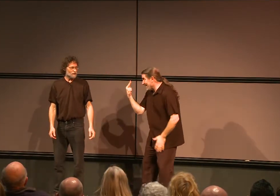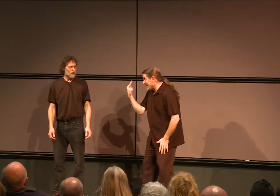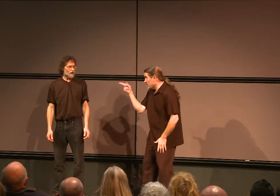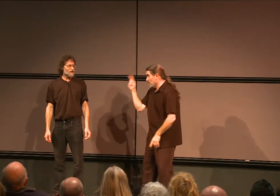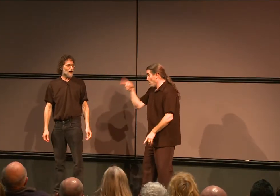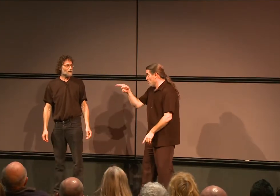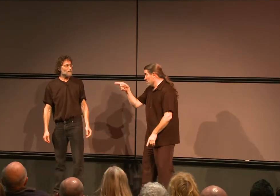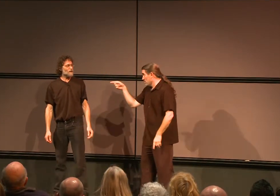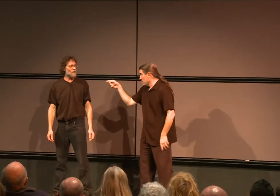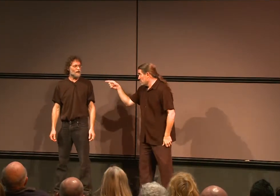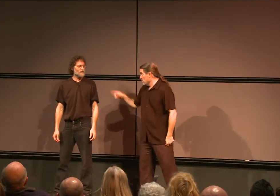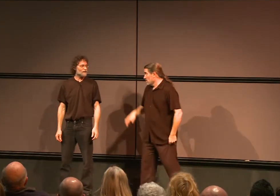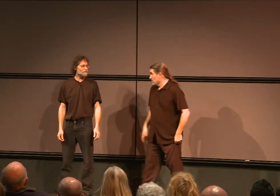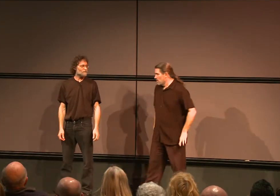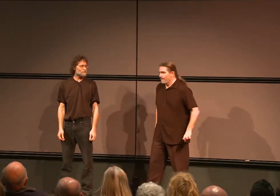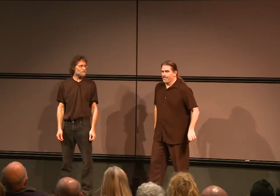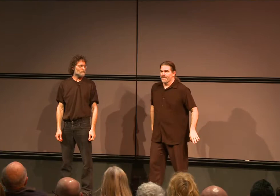On the count of 3. Ready?